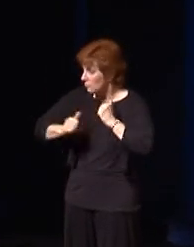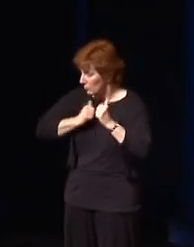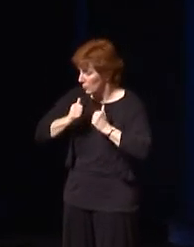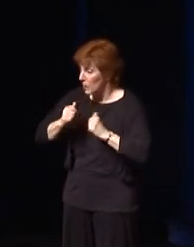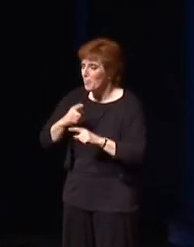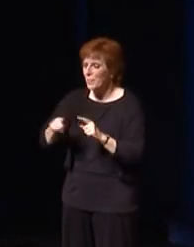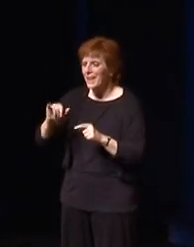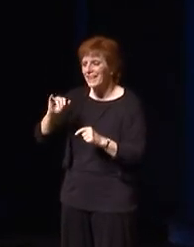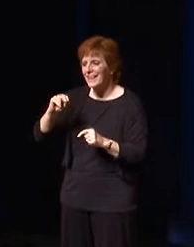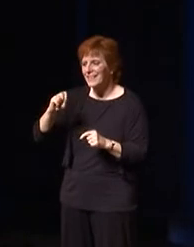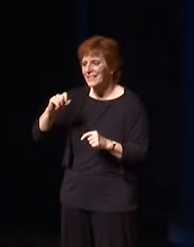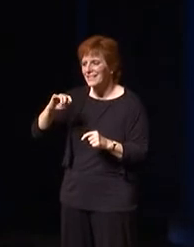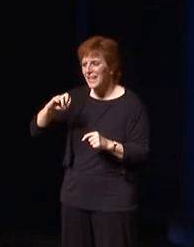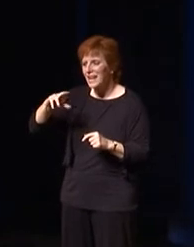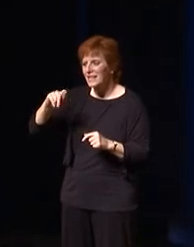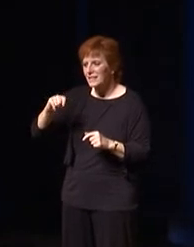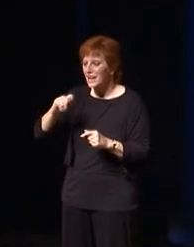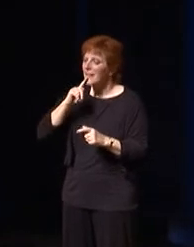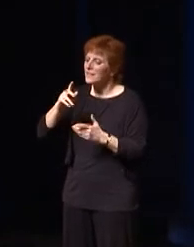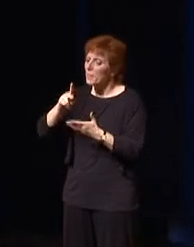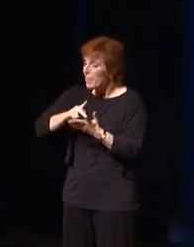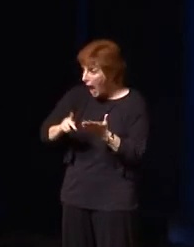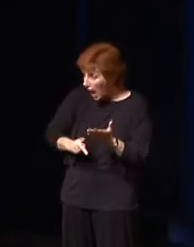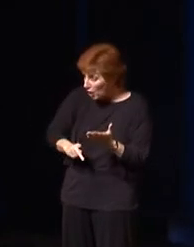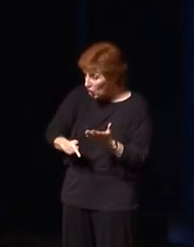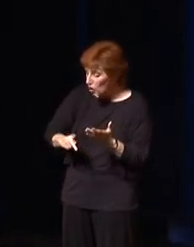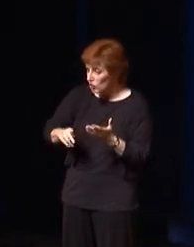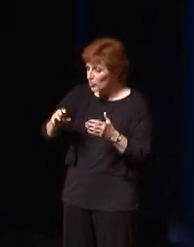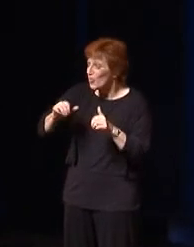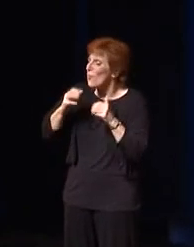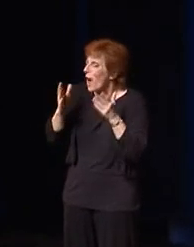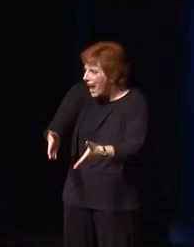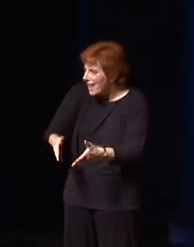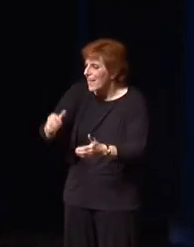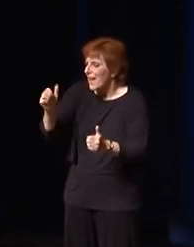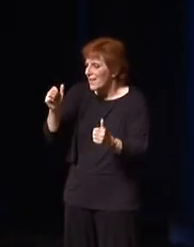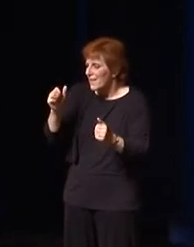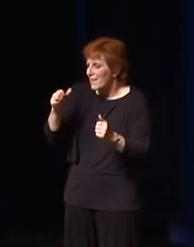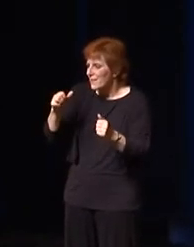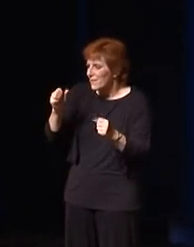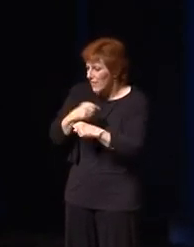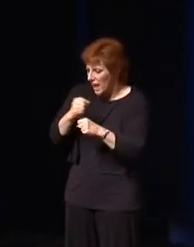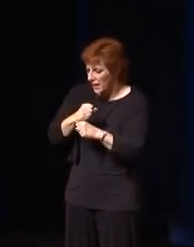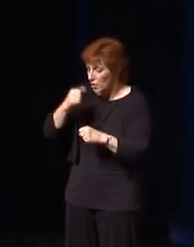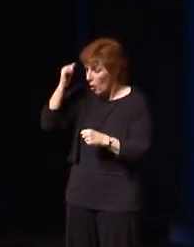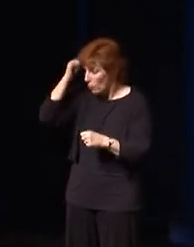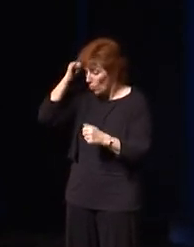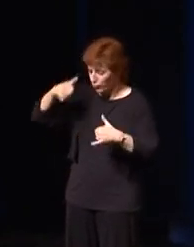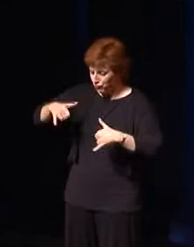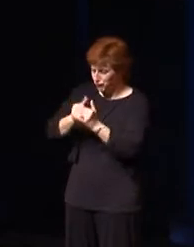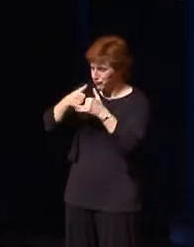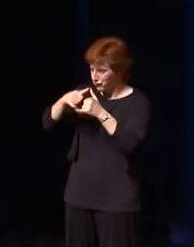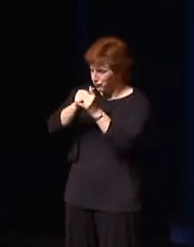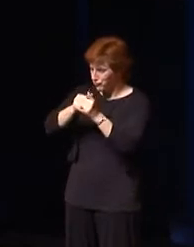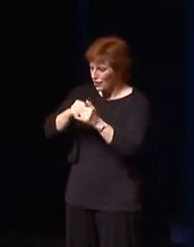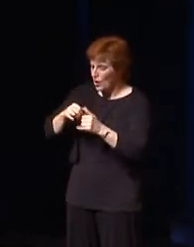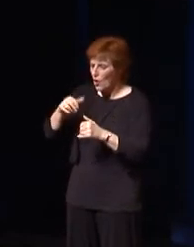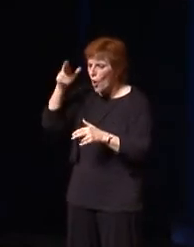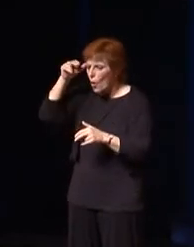the instinct is the pattern in which it fights. Bulls butt heads, and horses rear up and